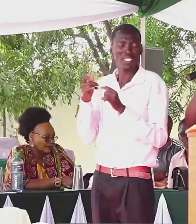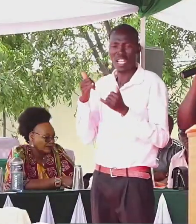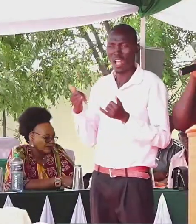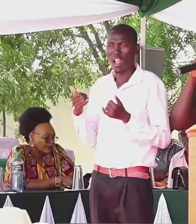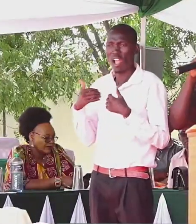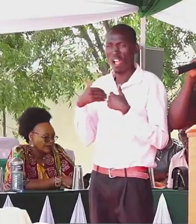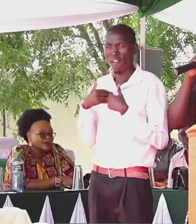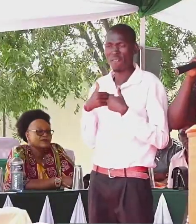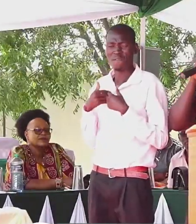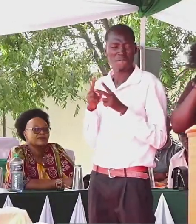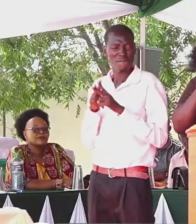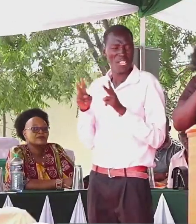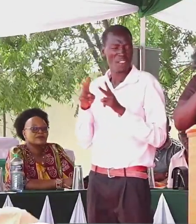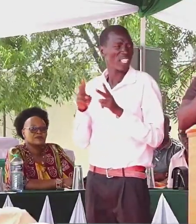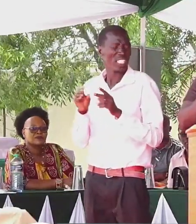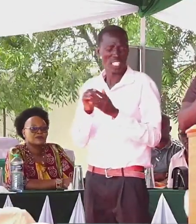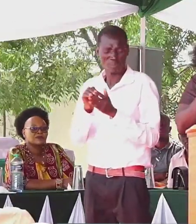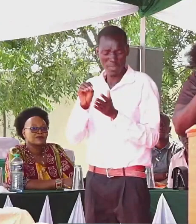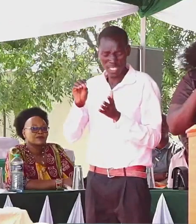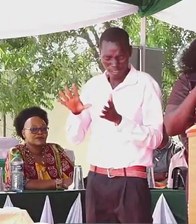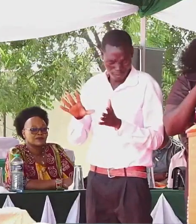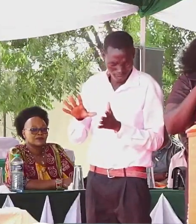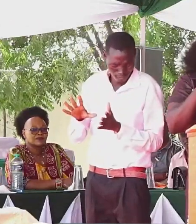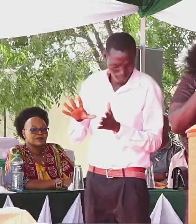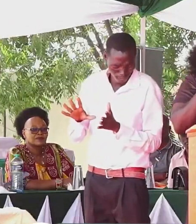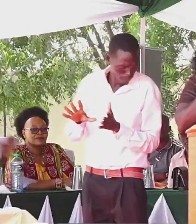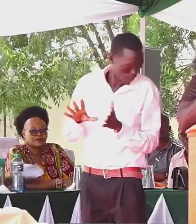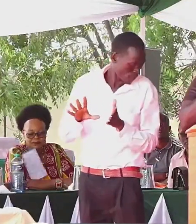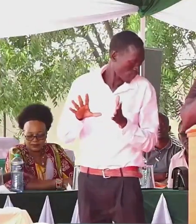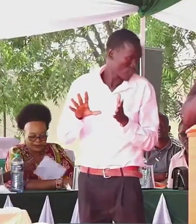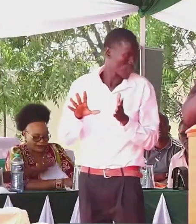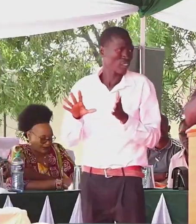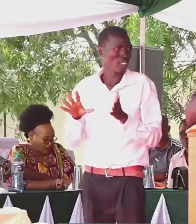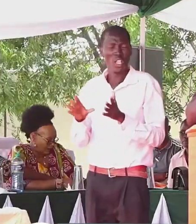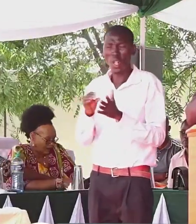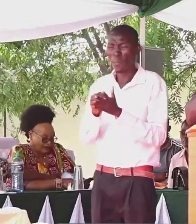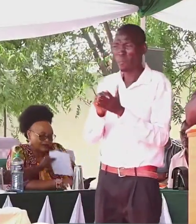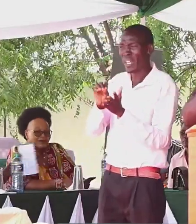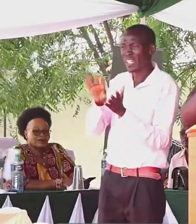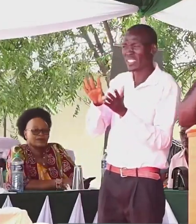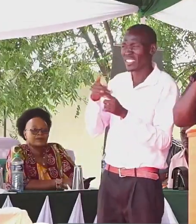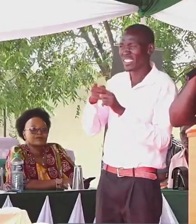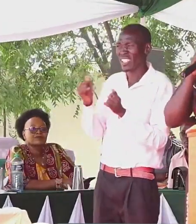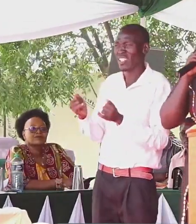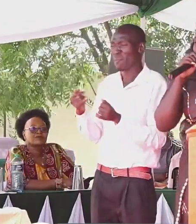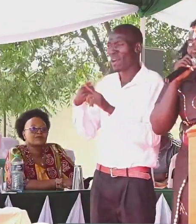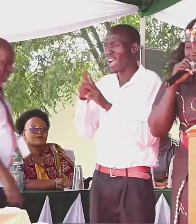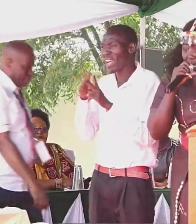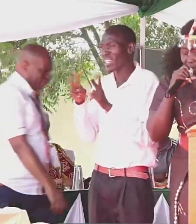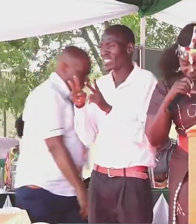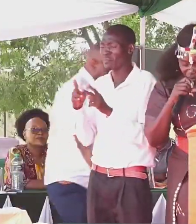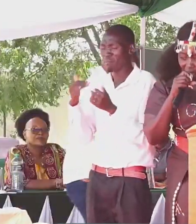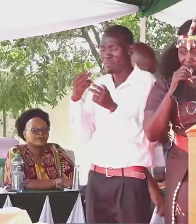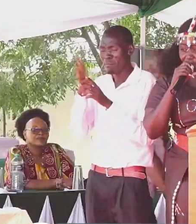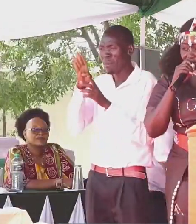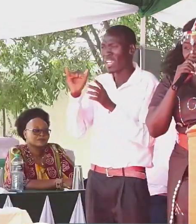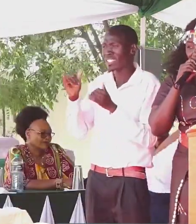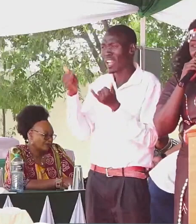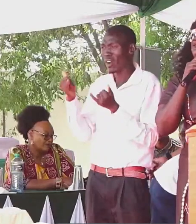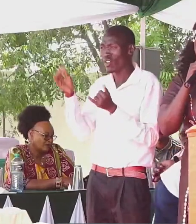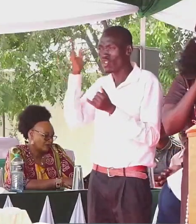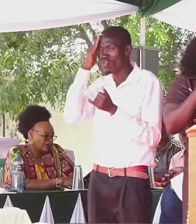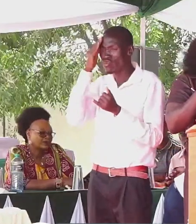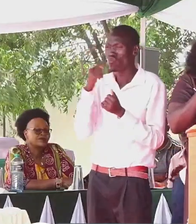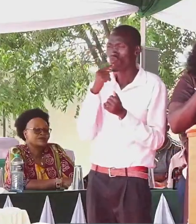here is very expensive. We might not be able to purchase for each and everyone, but I know by now you have known that